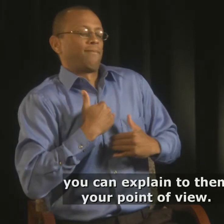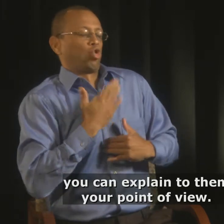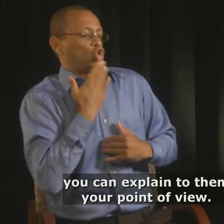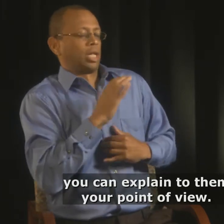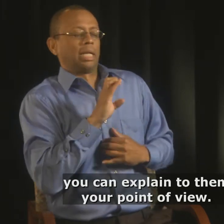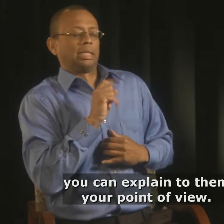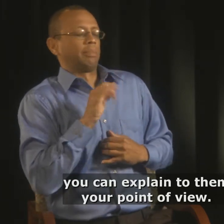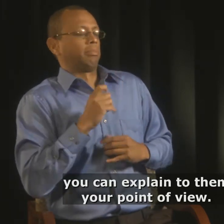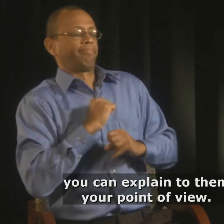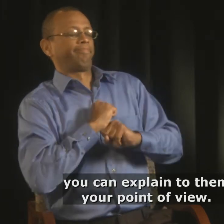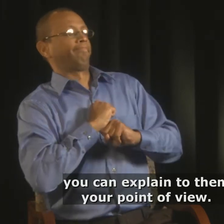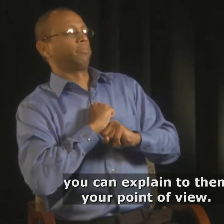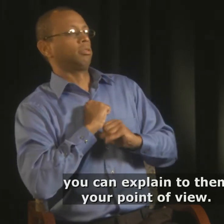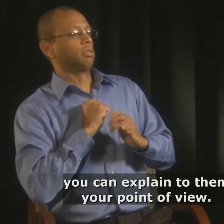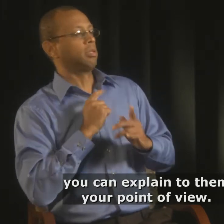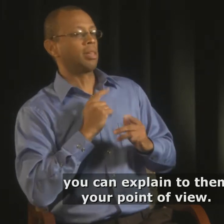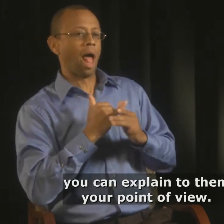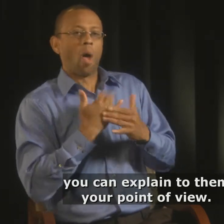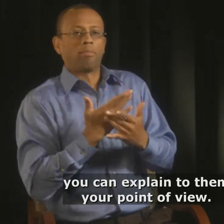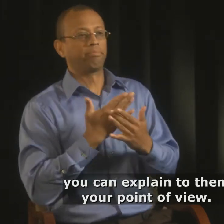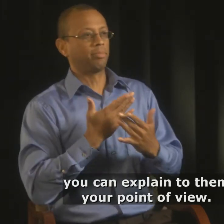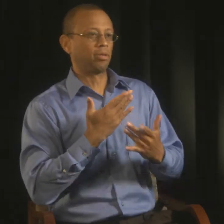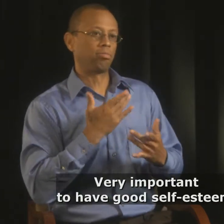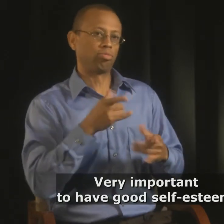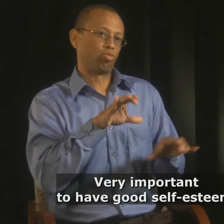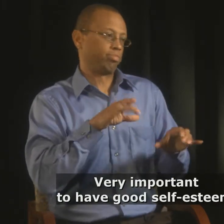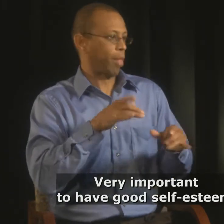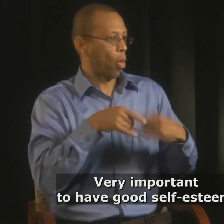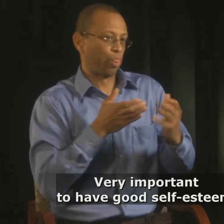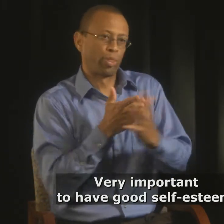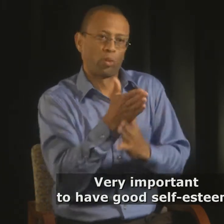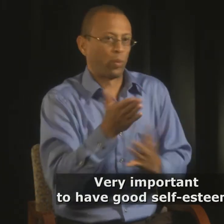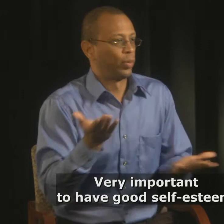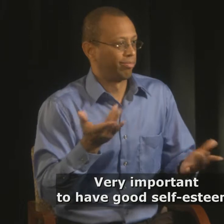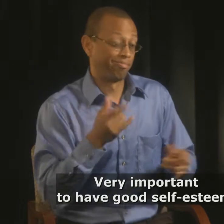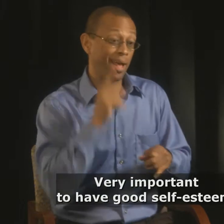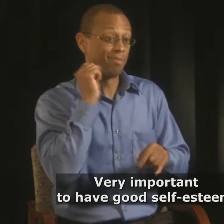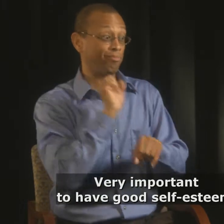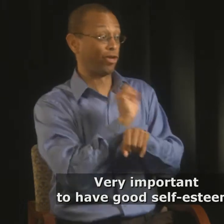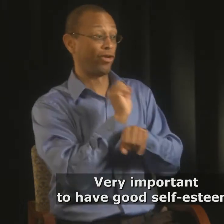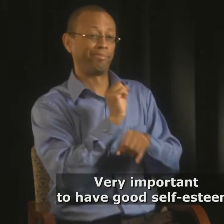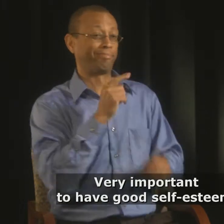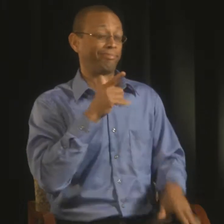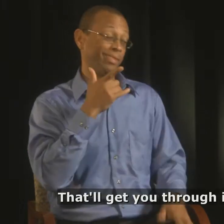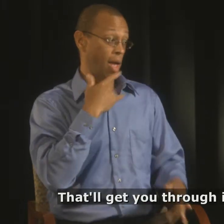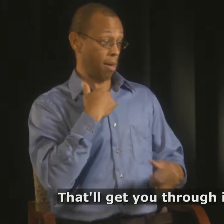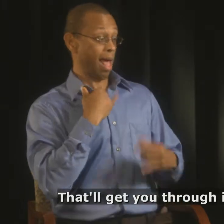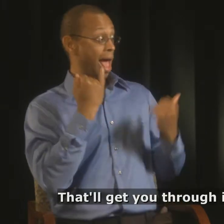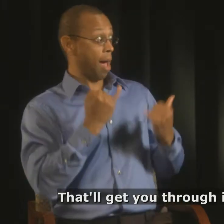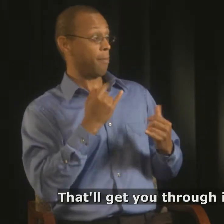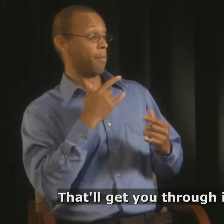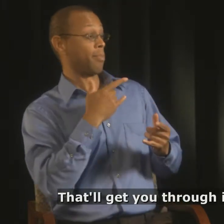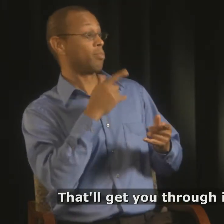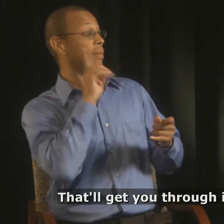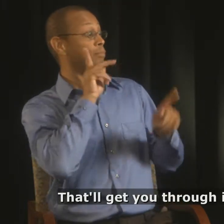them your point of view. Very important to have good self-esteem. That'll get you through